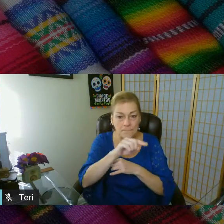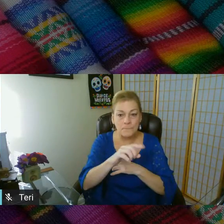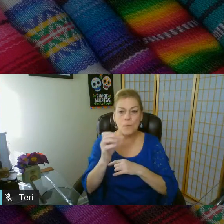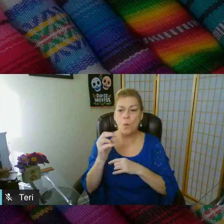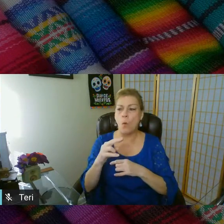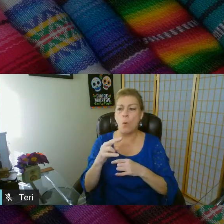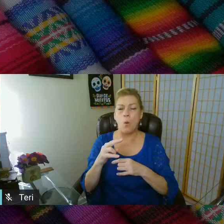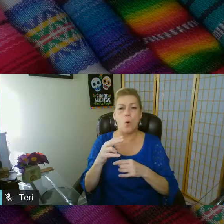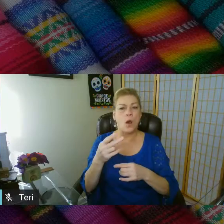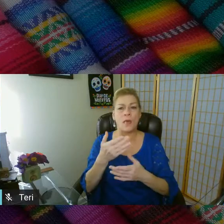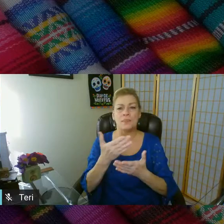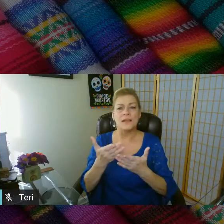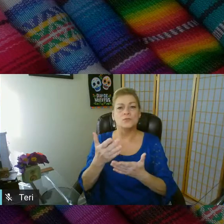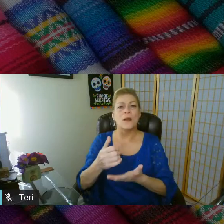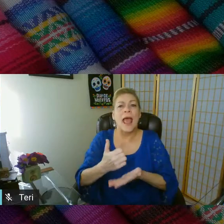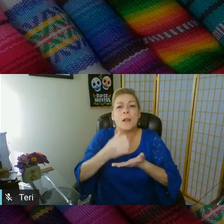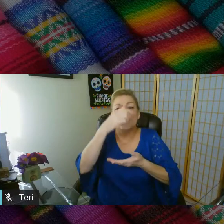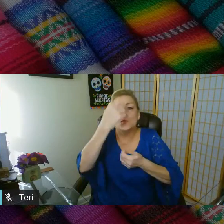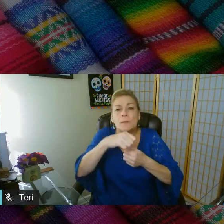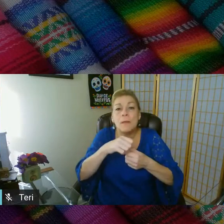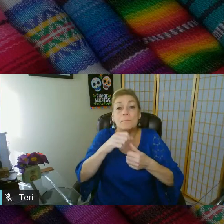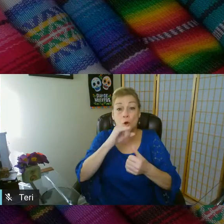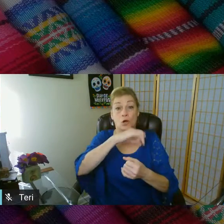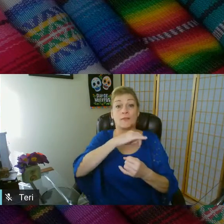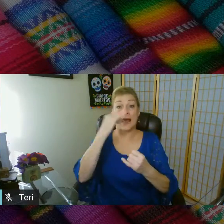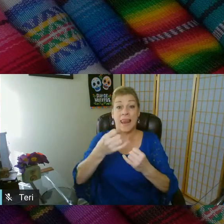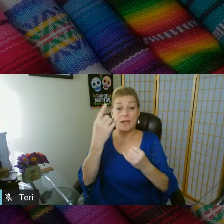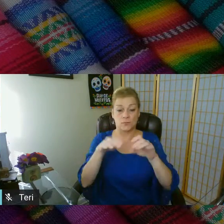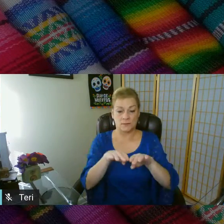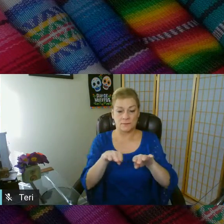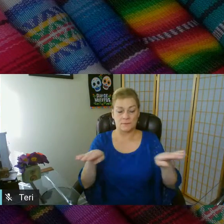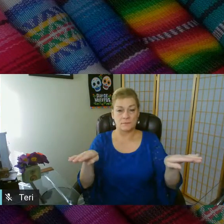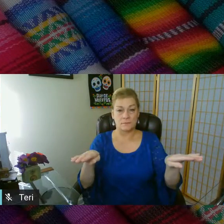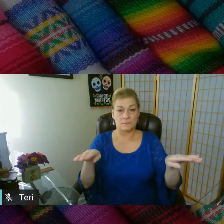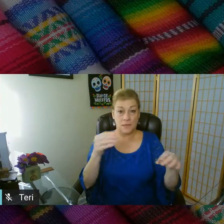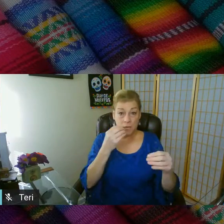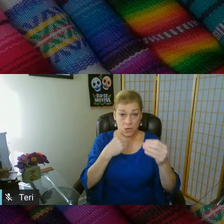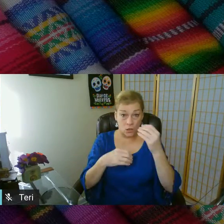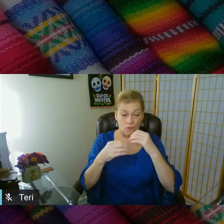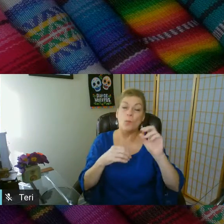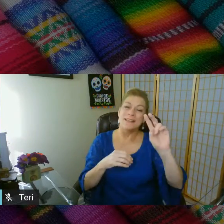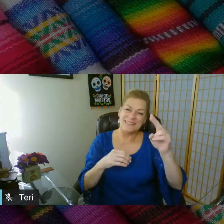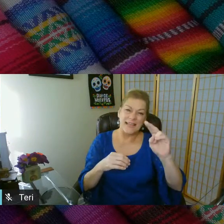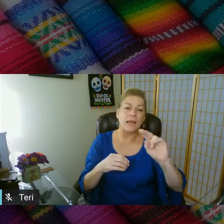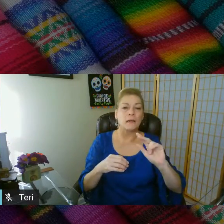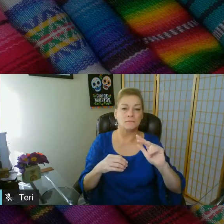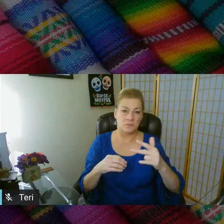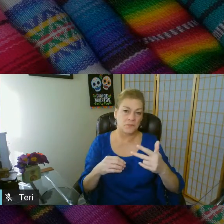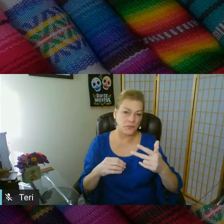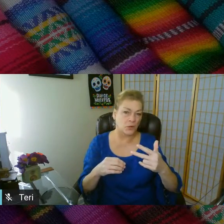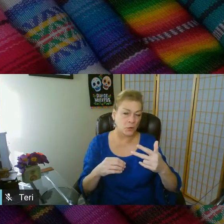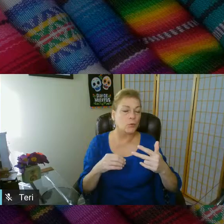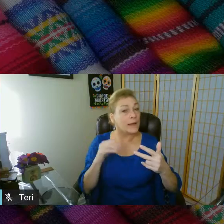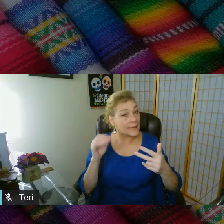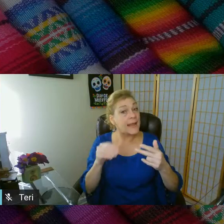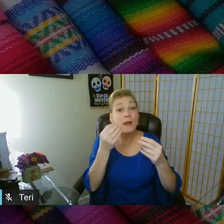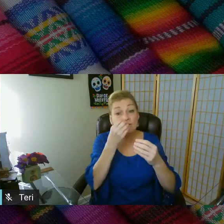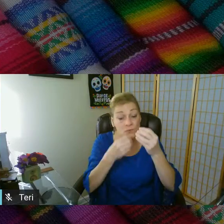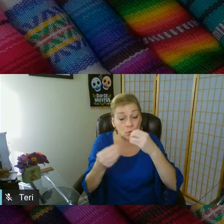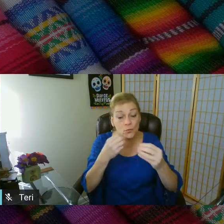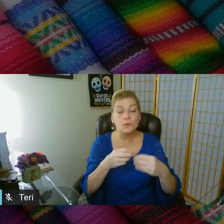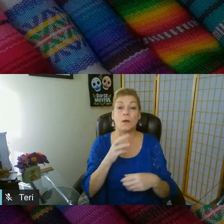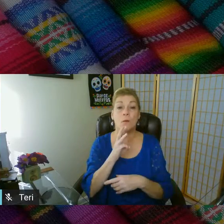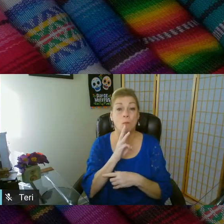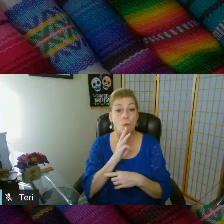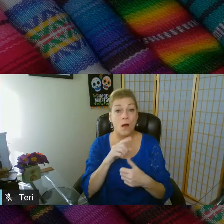of them. And the lower tier would have food. Actually, both the lower and the second tier can have food, and also water